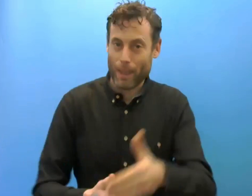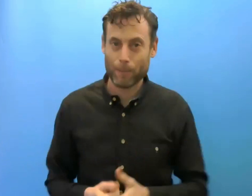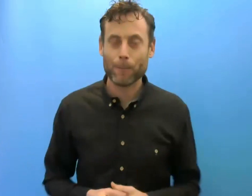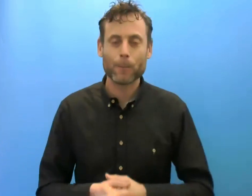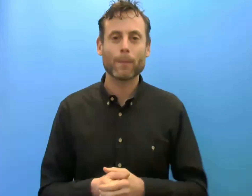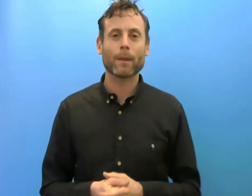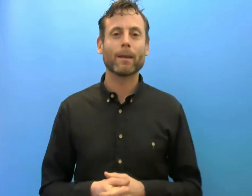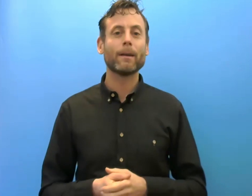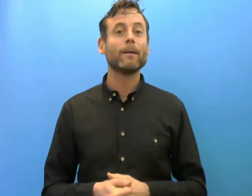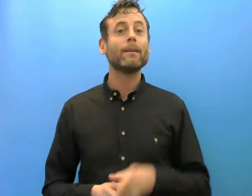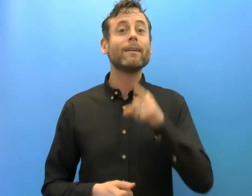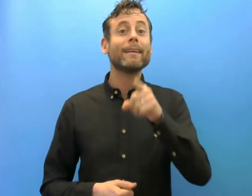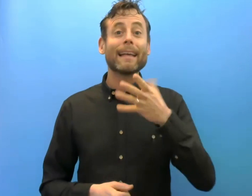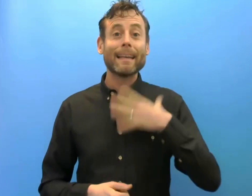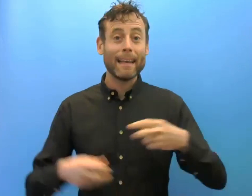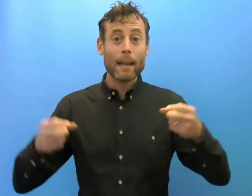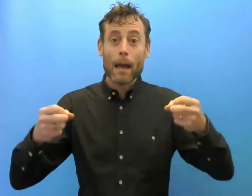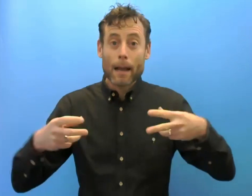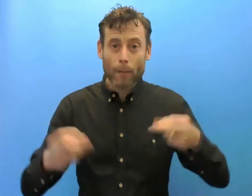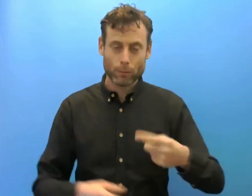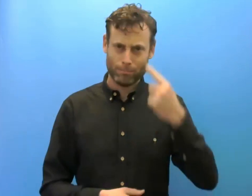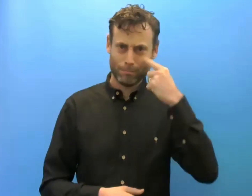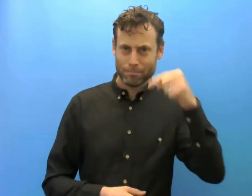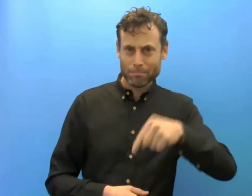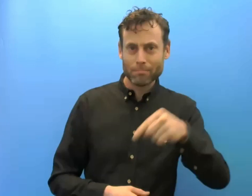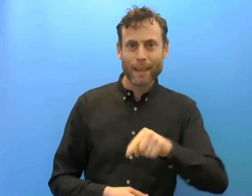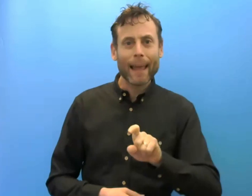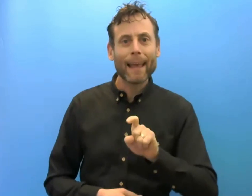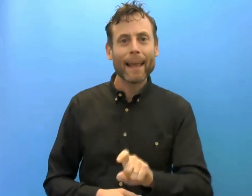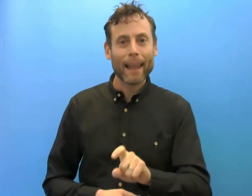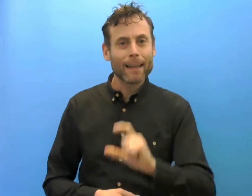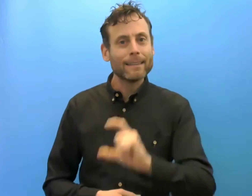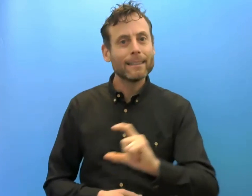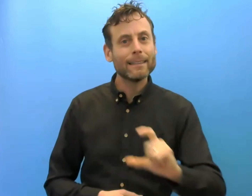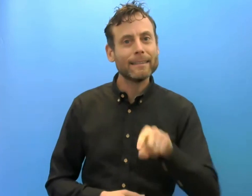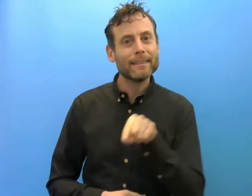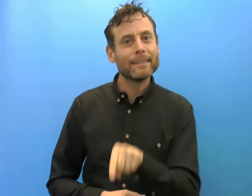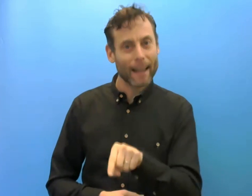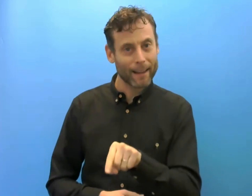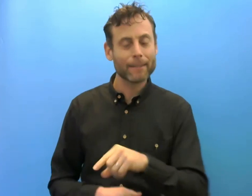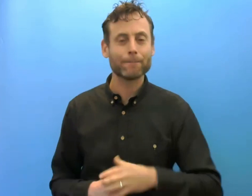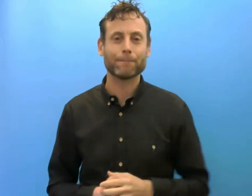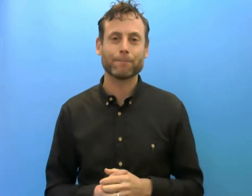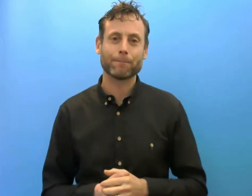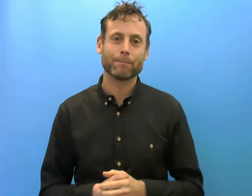If you require captions, please click on the closed caption box at the bottom of your screen to view